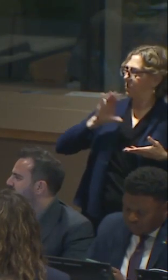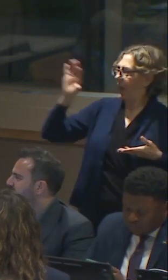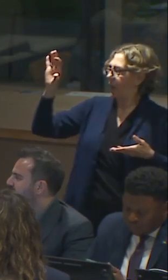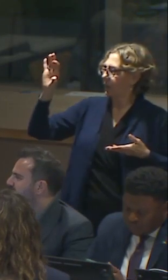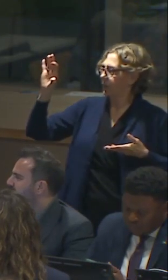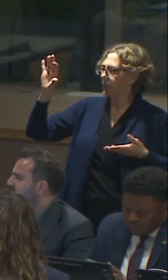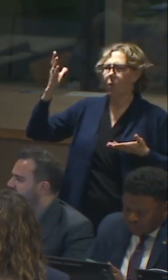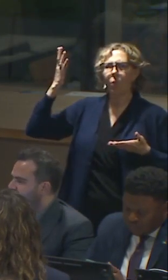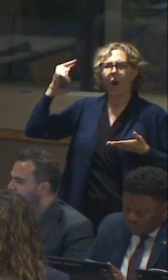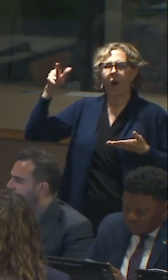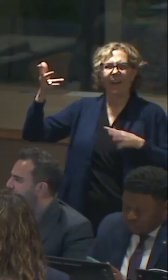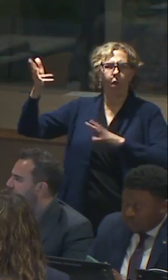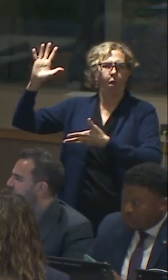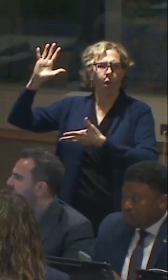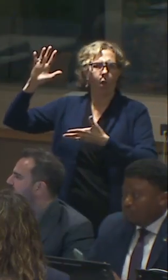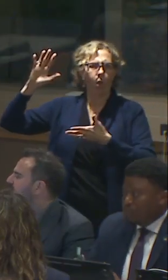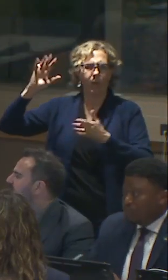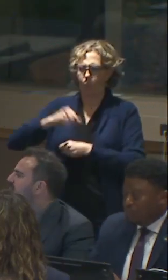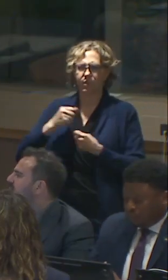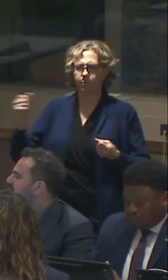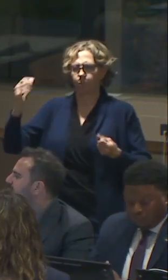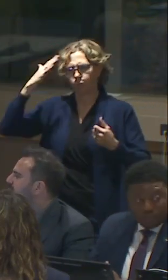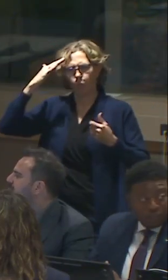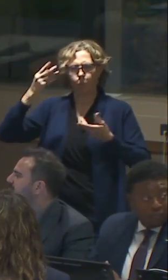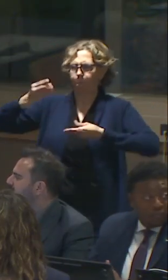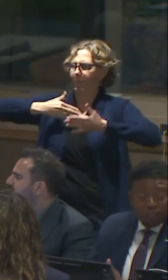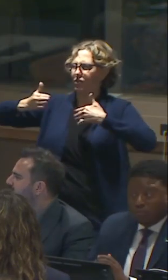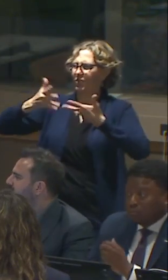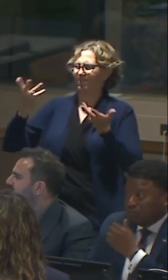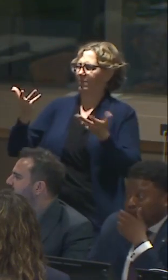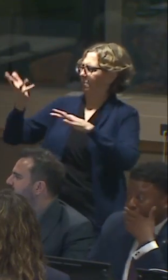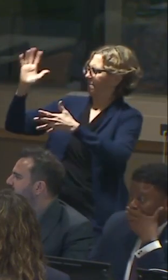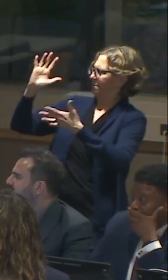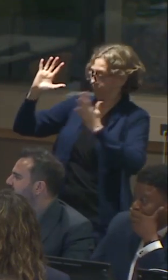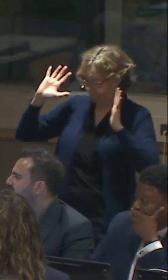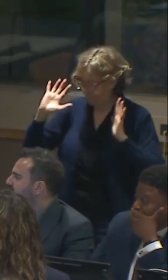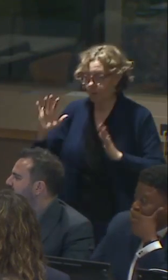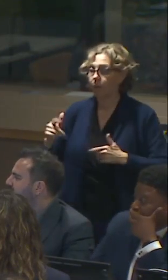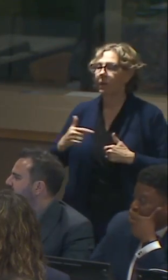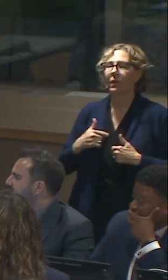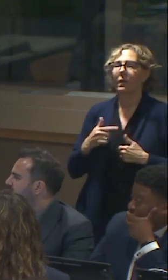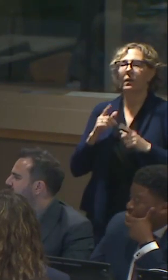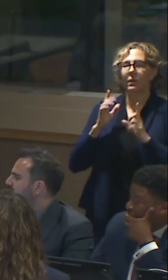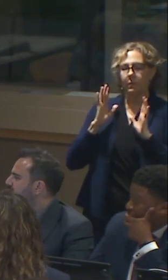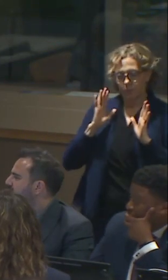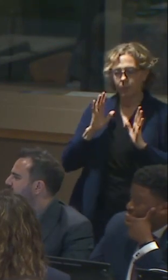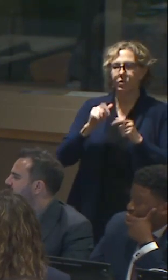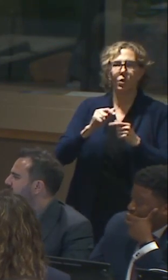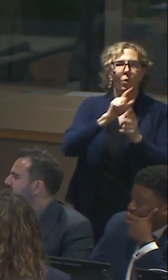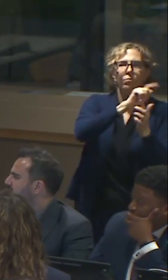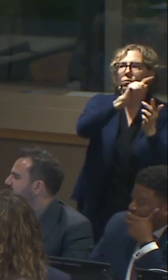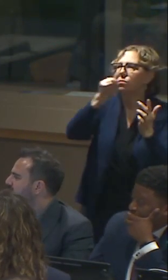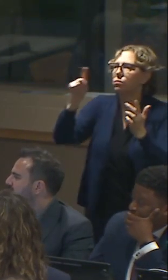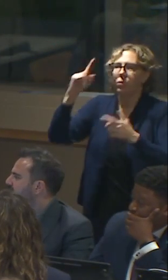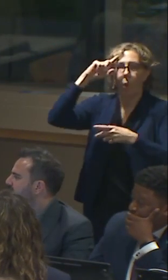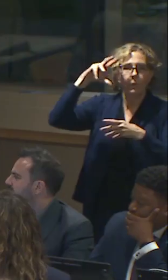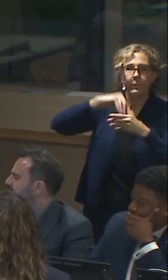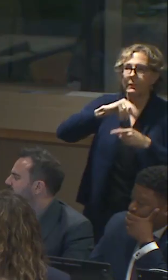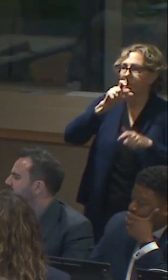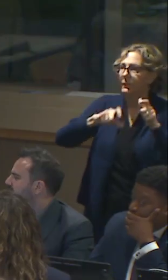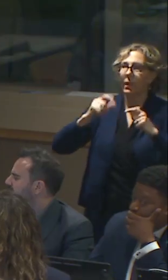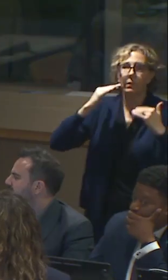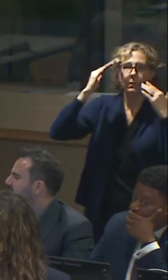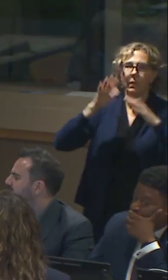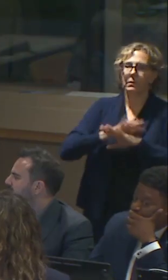We just cannot continue to subject autistic adults to these repeated exposures to trauma. It